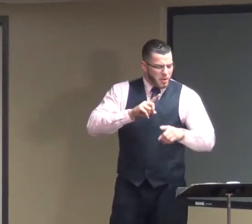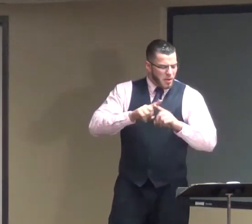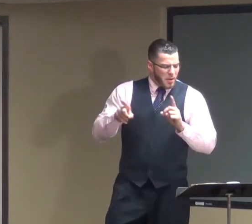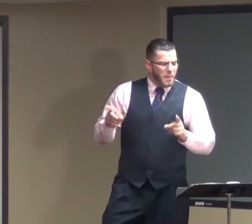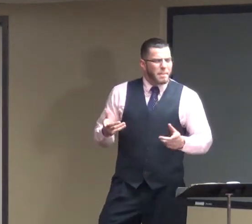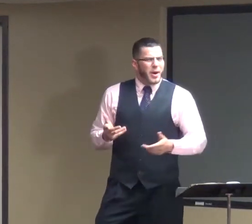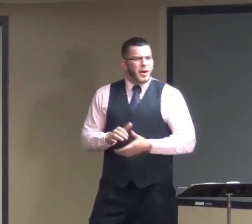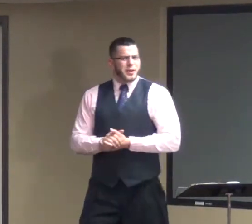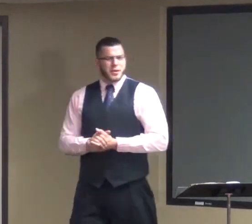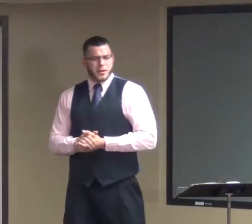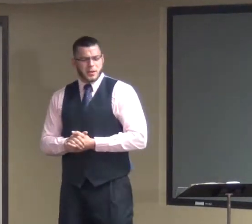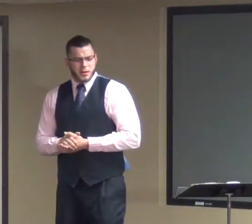But